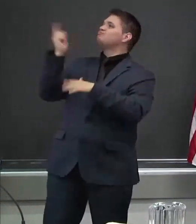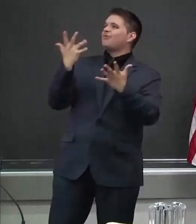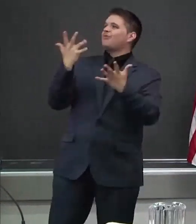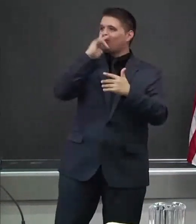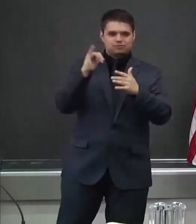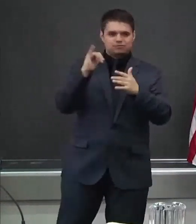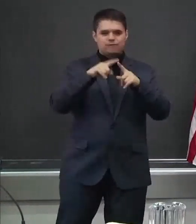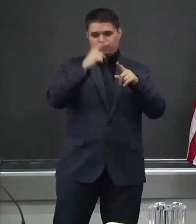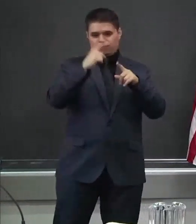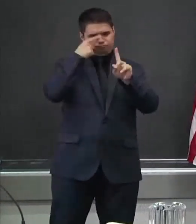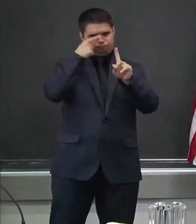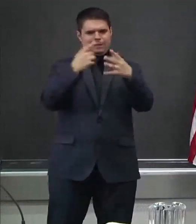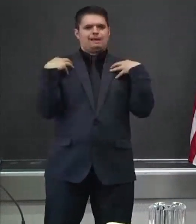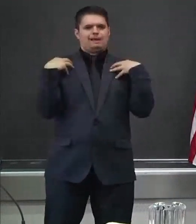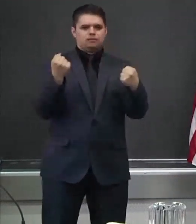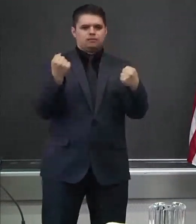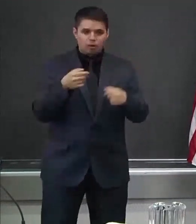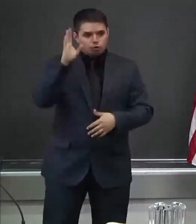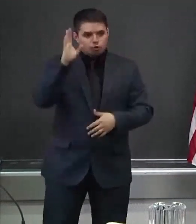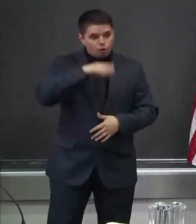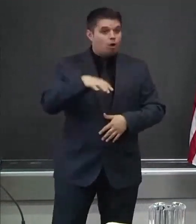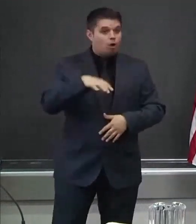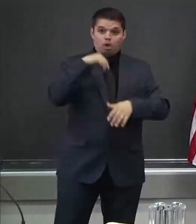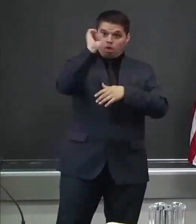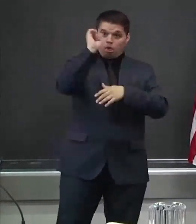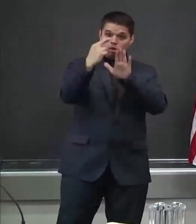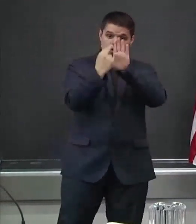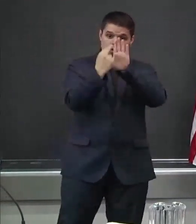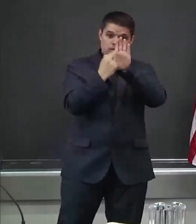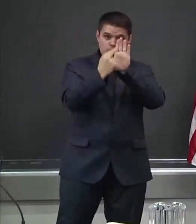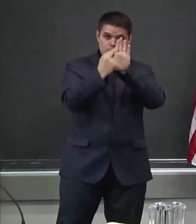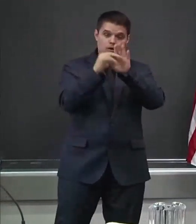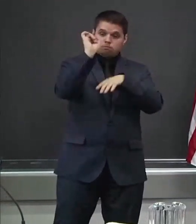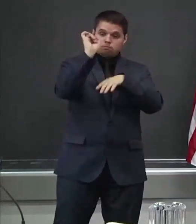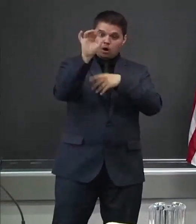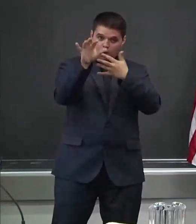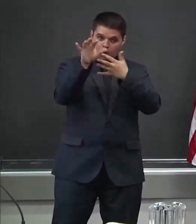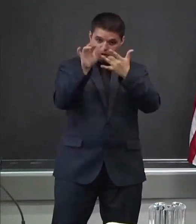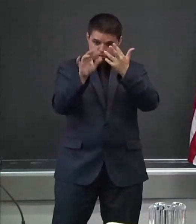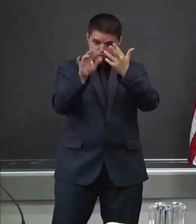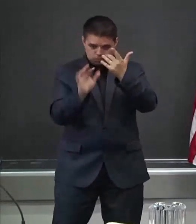information. You can read everything online at